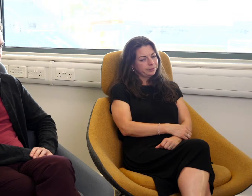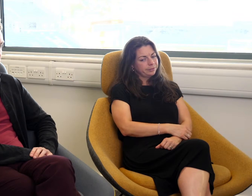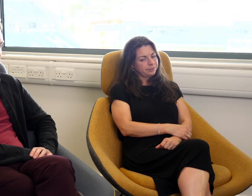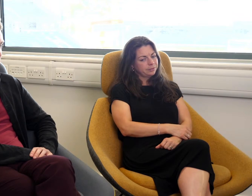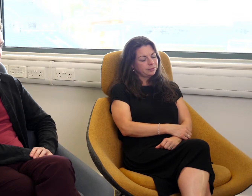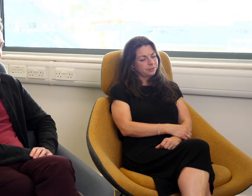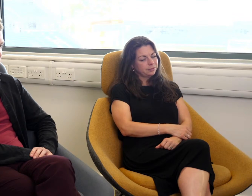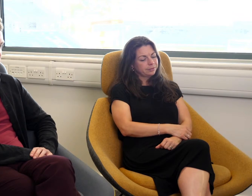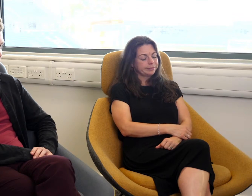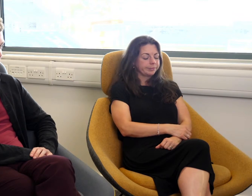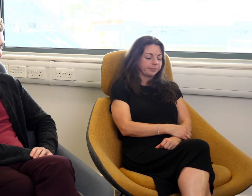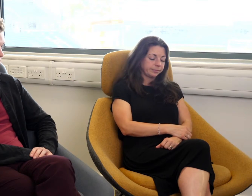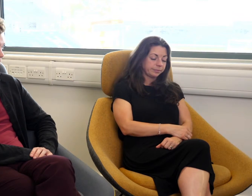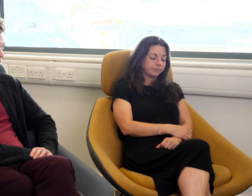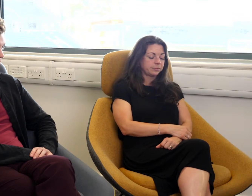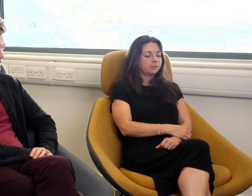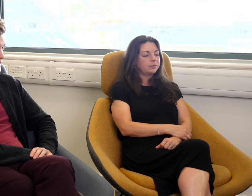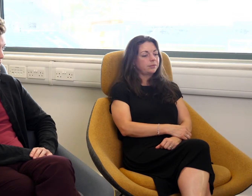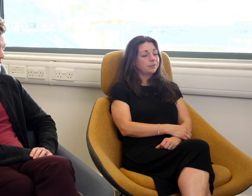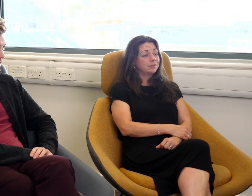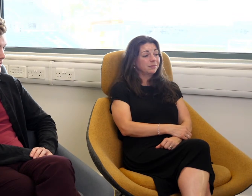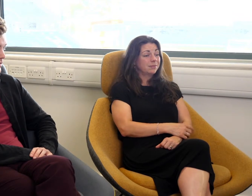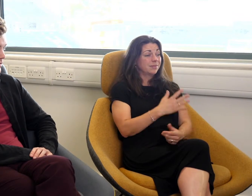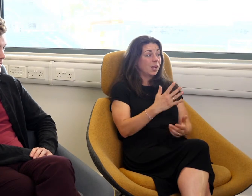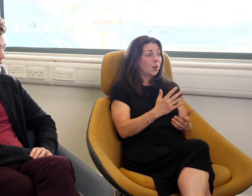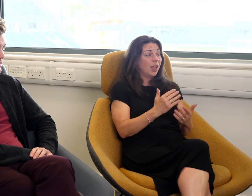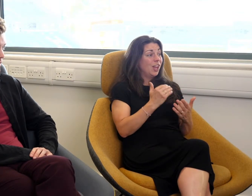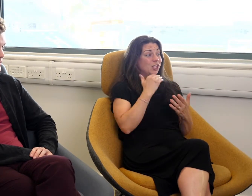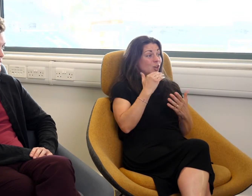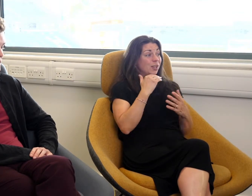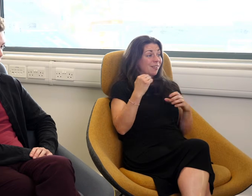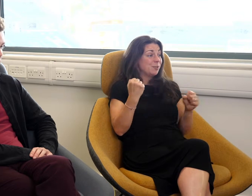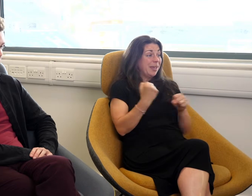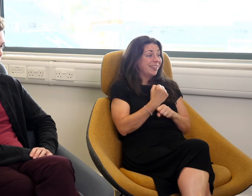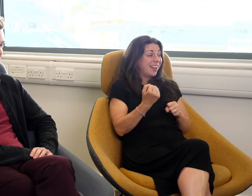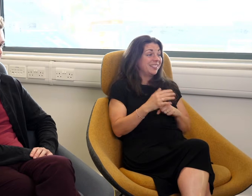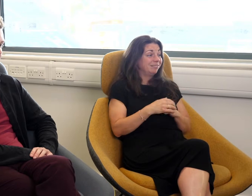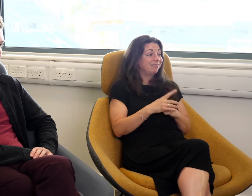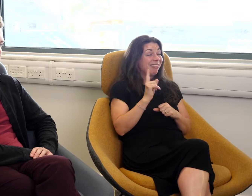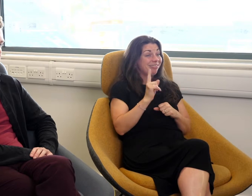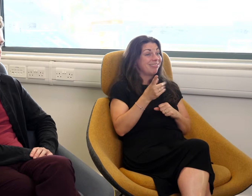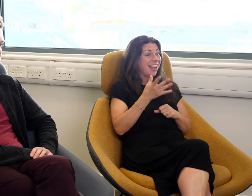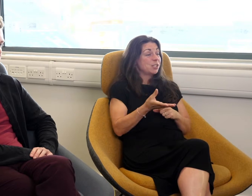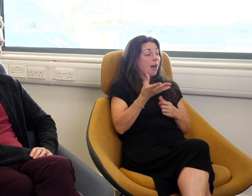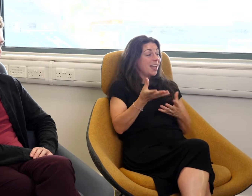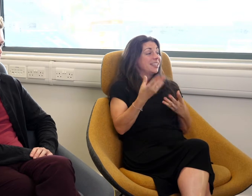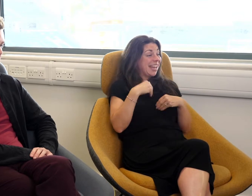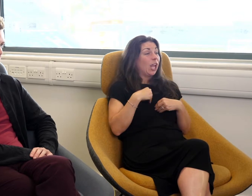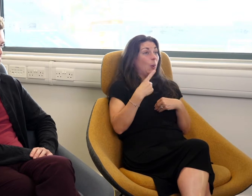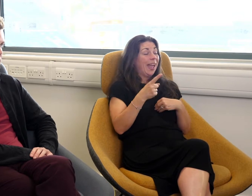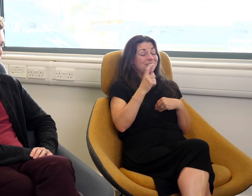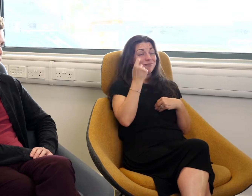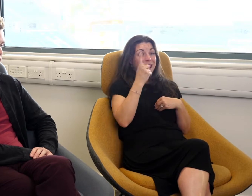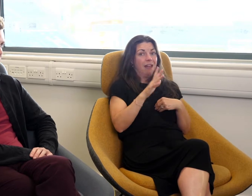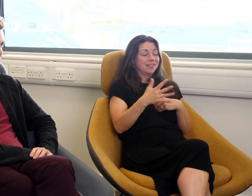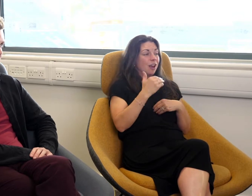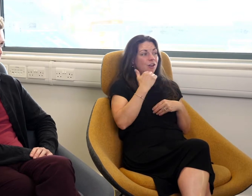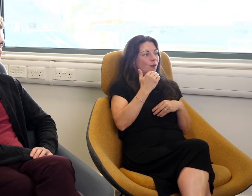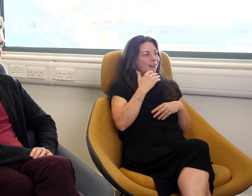Well, I mean, the fact that not enough is being done, I suppose, is what I took away. And as I say, it was really valuable to just